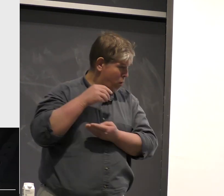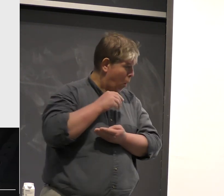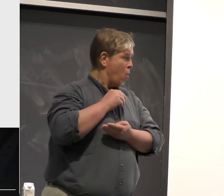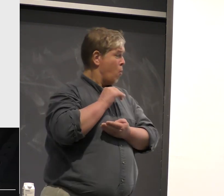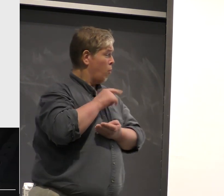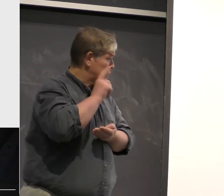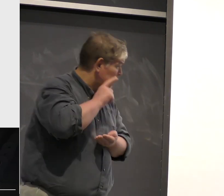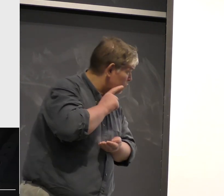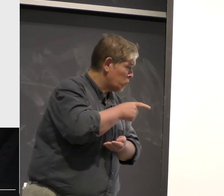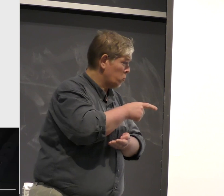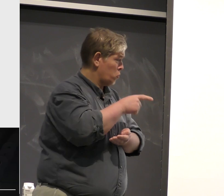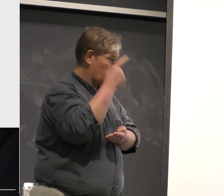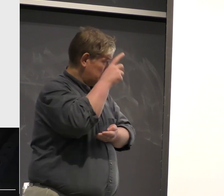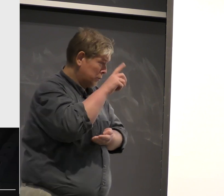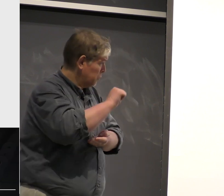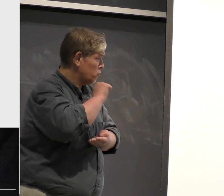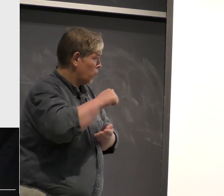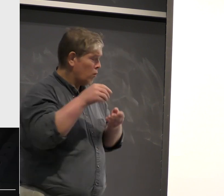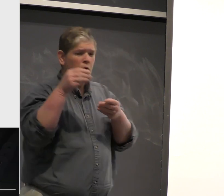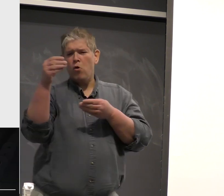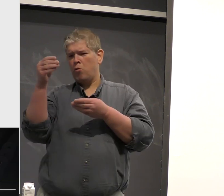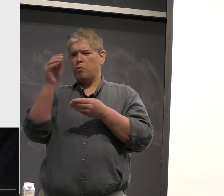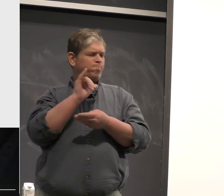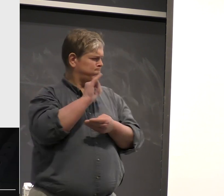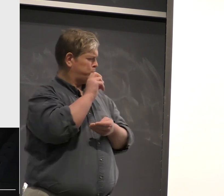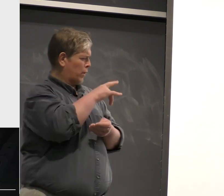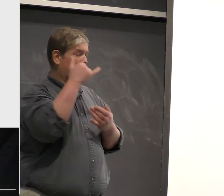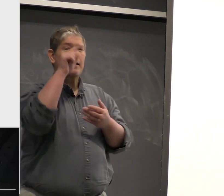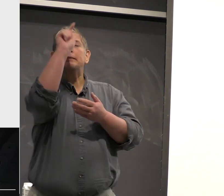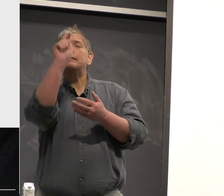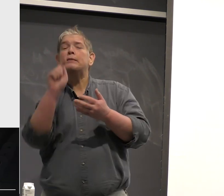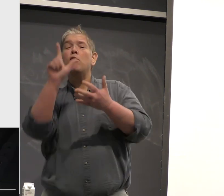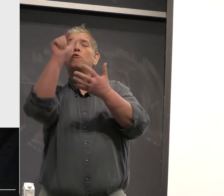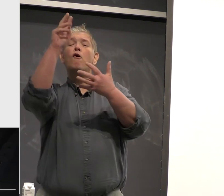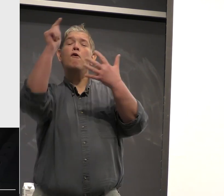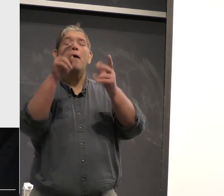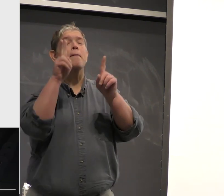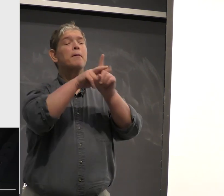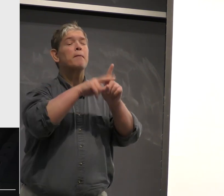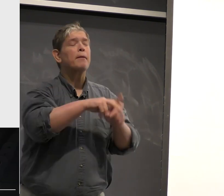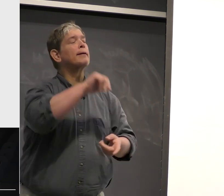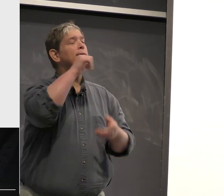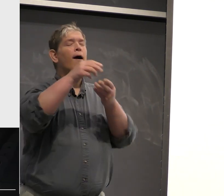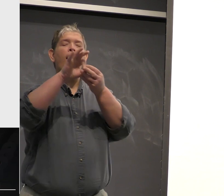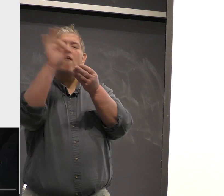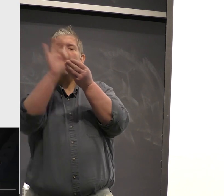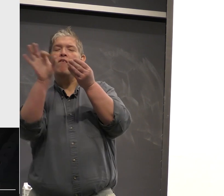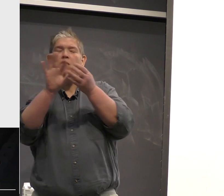So they say, oh, you're deaf, but you're not disabled. Oh, let's see here. Okay, well, these different provisions in the laws